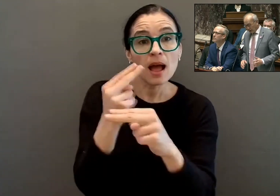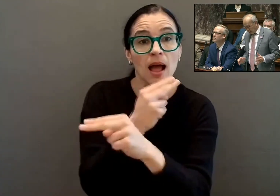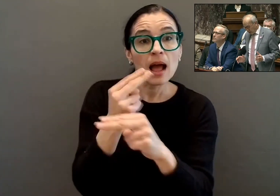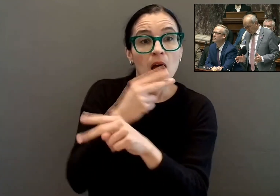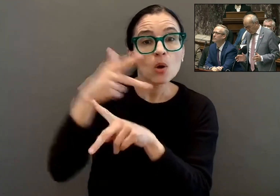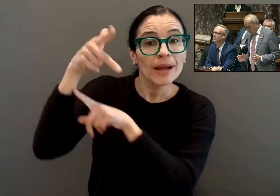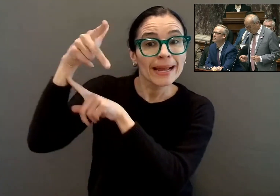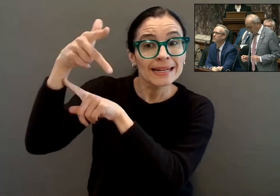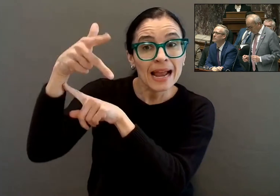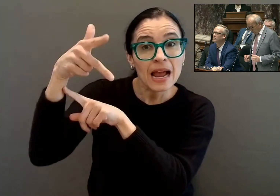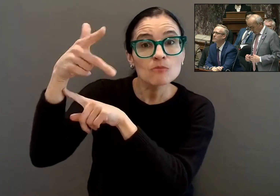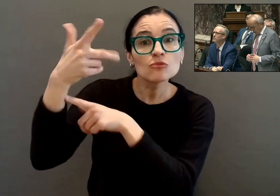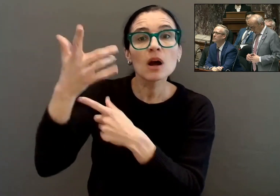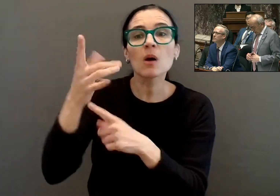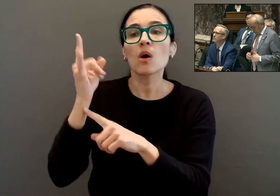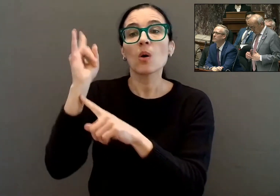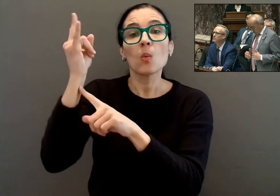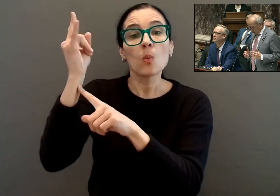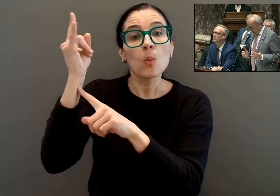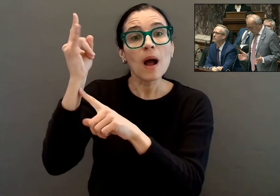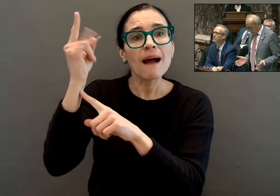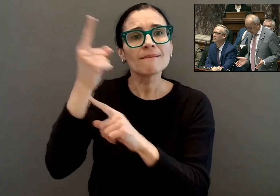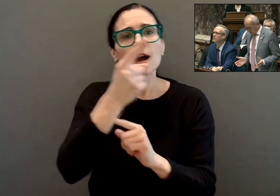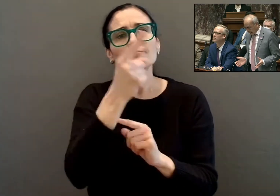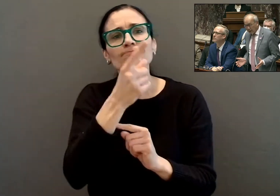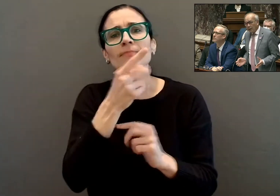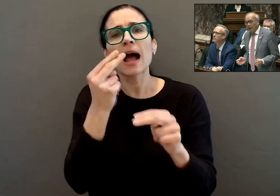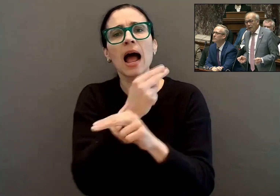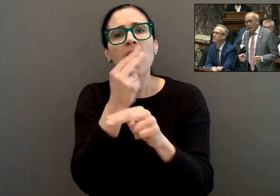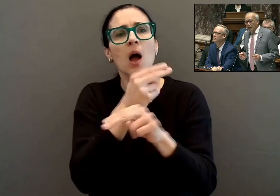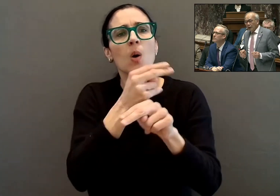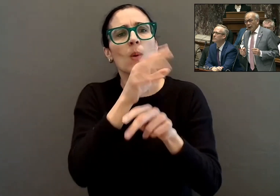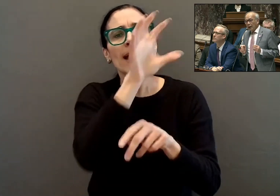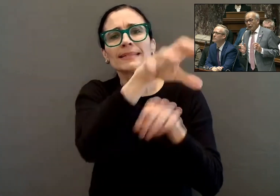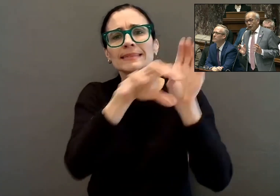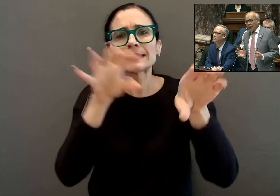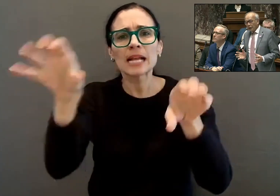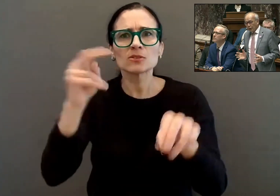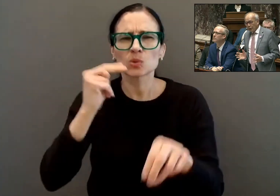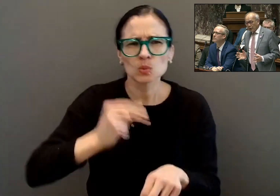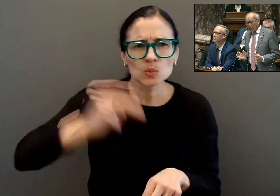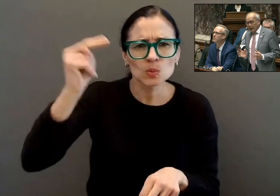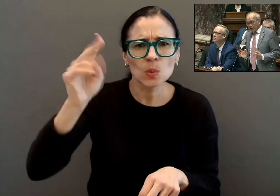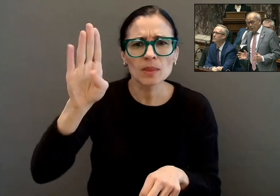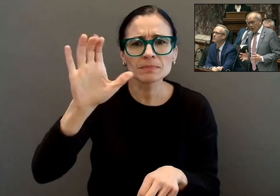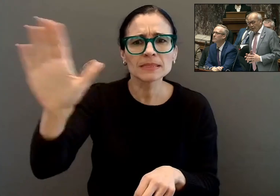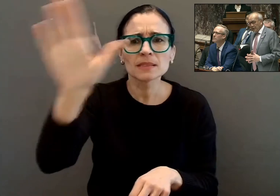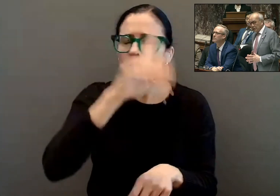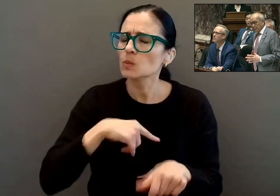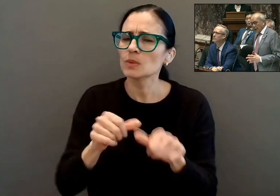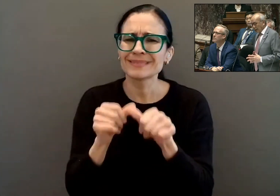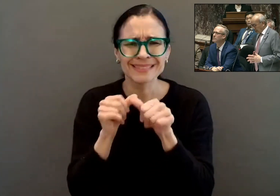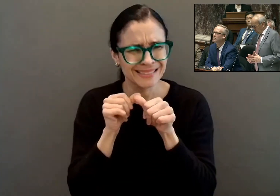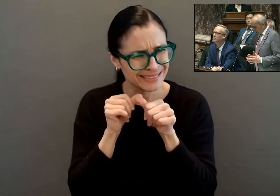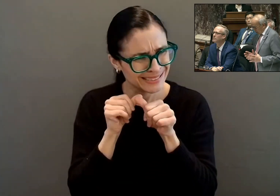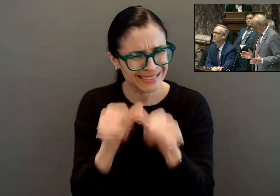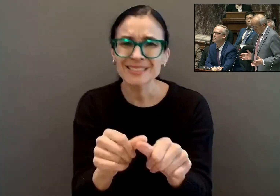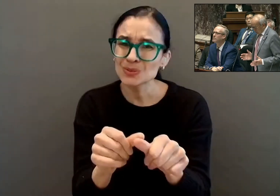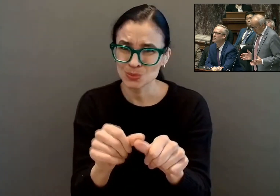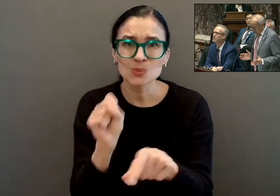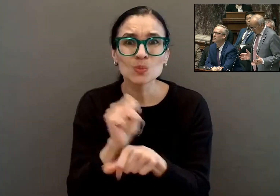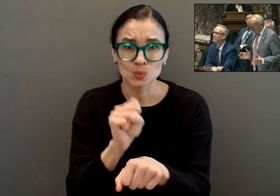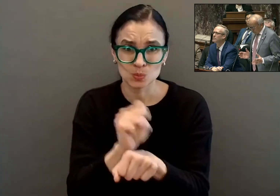We'll continue to work doing what we have been doing, trying to connect the province by